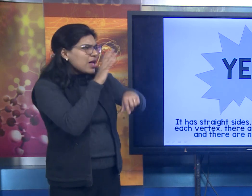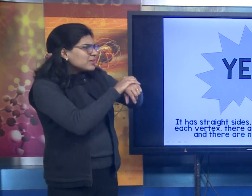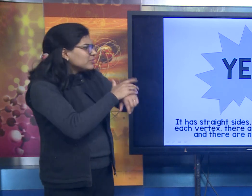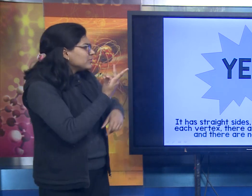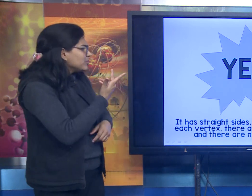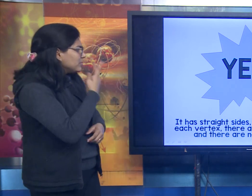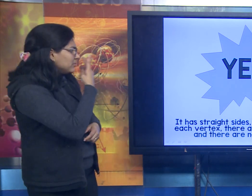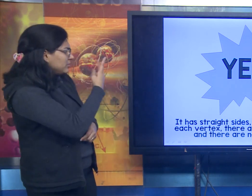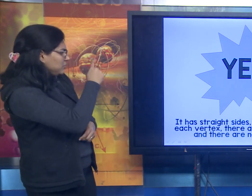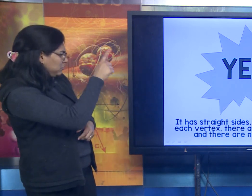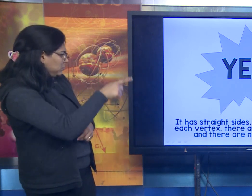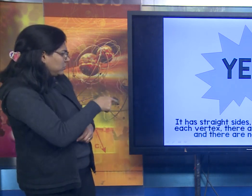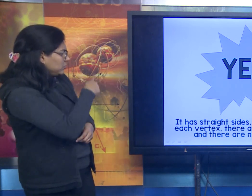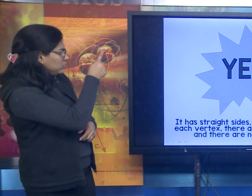How can you say that it is a polygon?